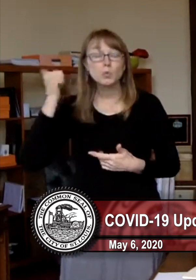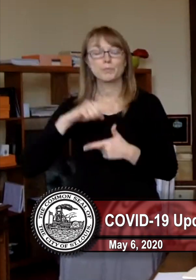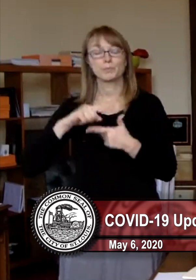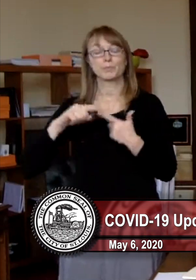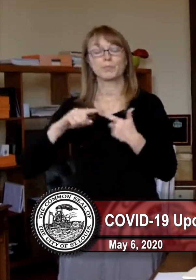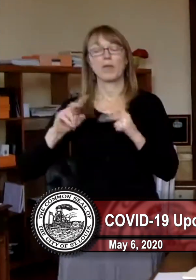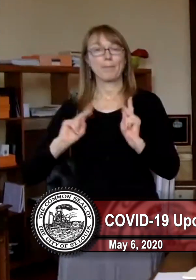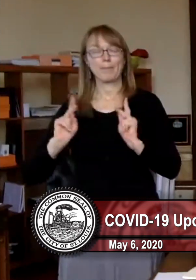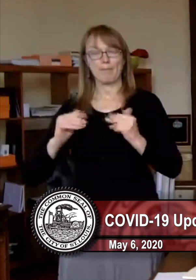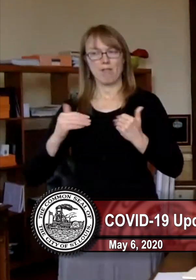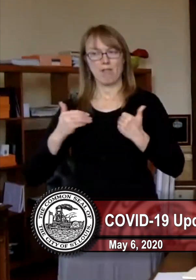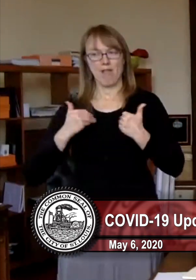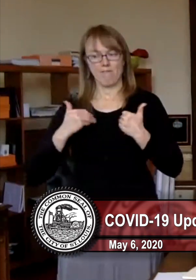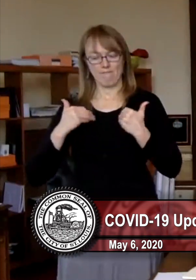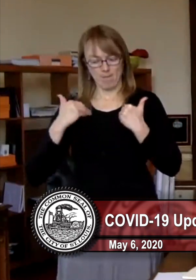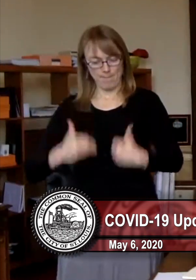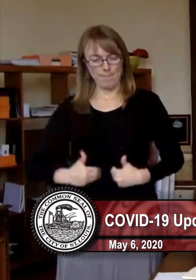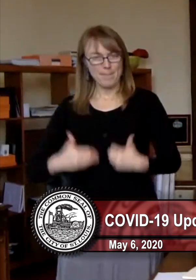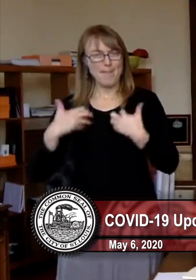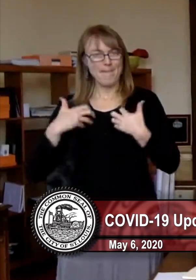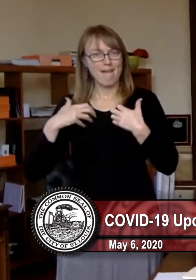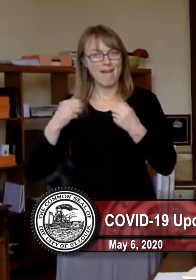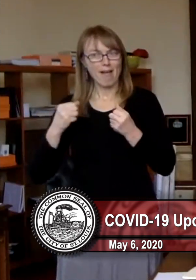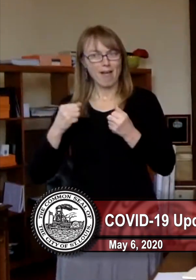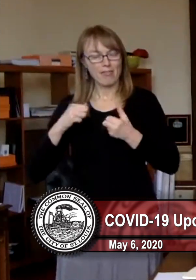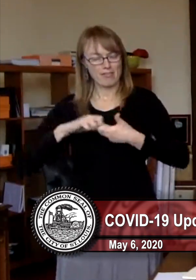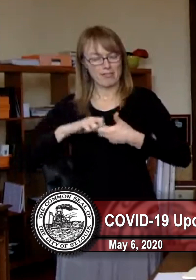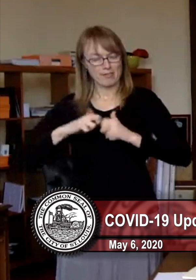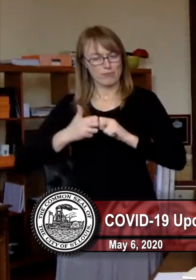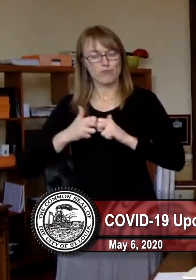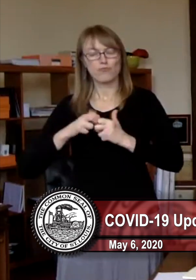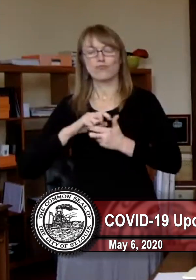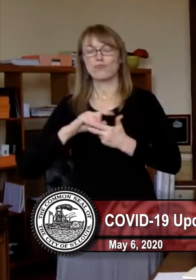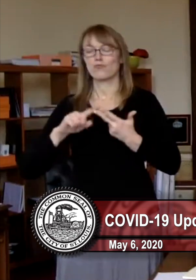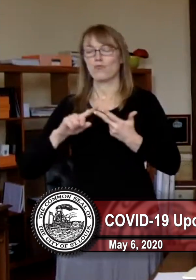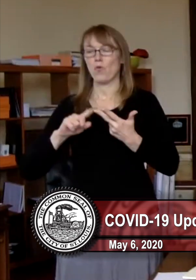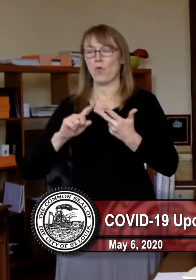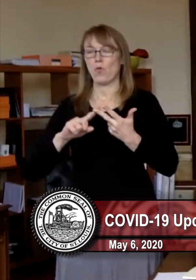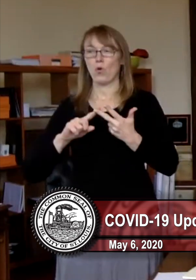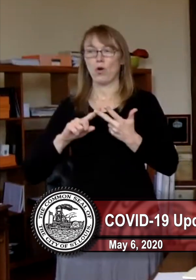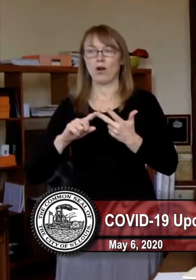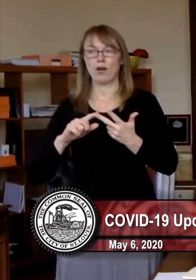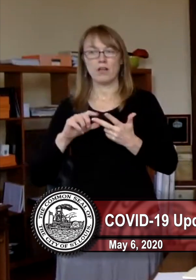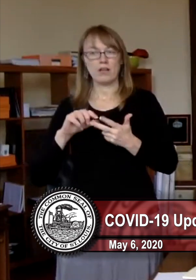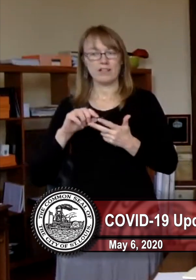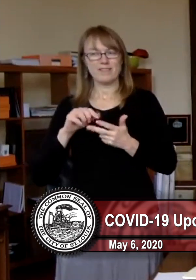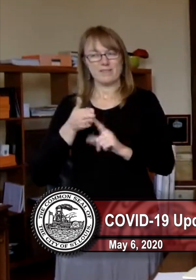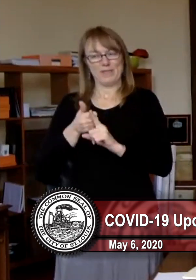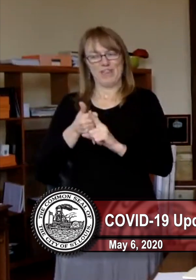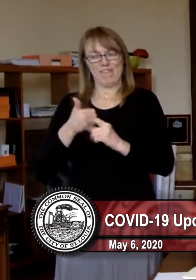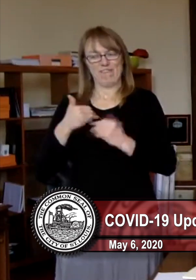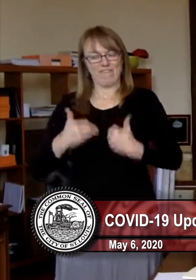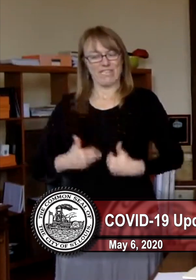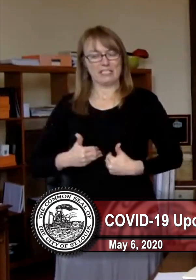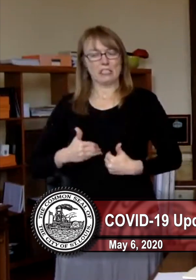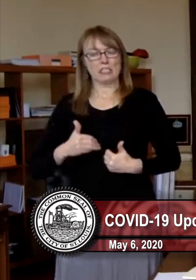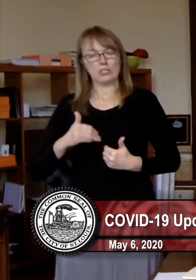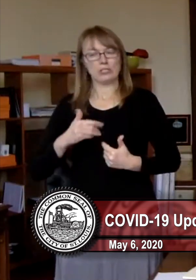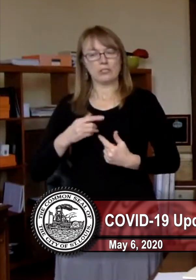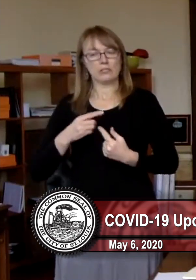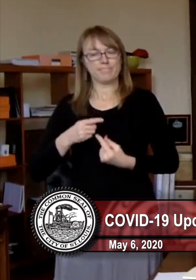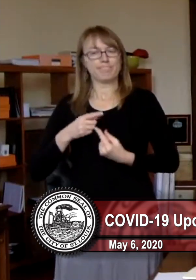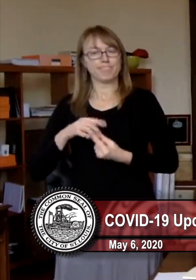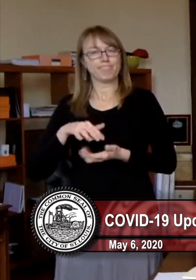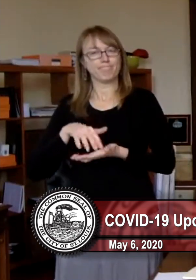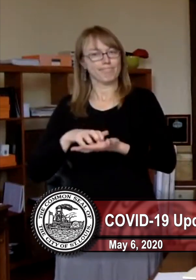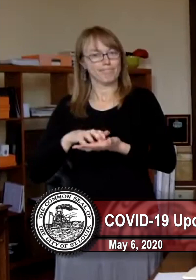who have underlying medical conditions, probably shouldn't go back to a job where you're interacting